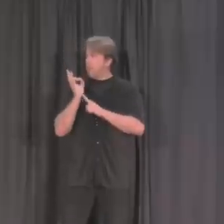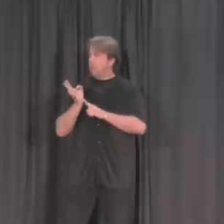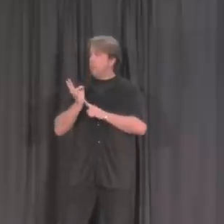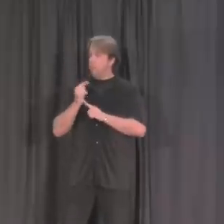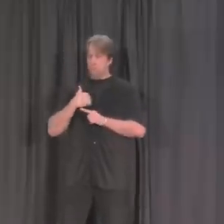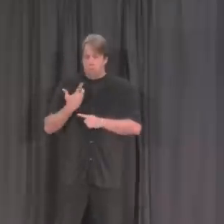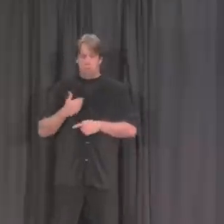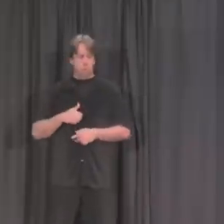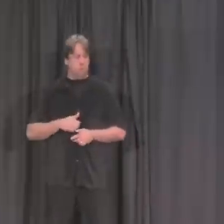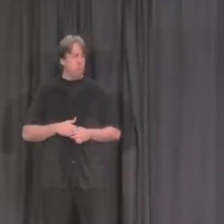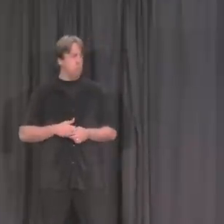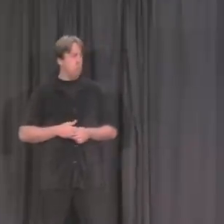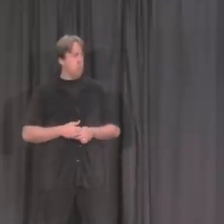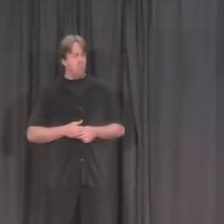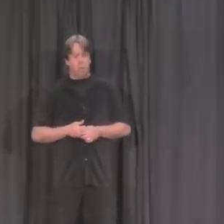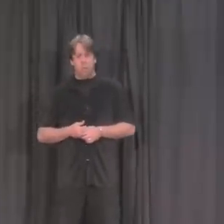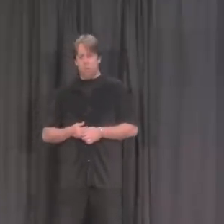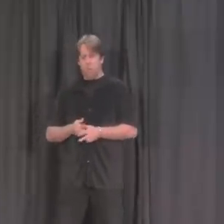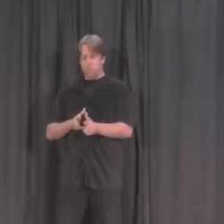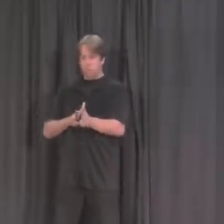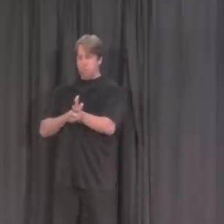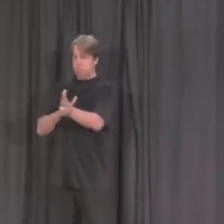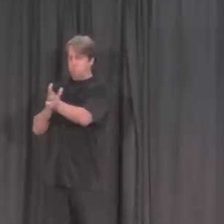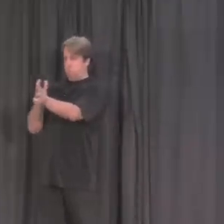Oh my gosh, I've been sober for 7 minutes. Why is he pulling me over?